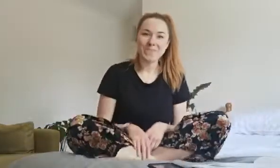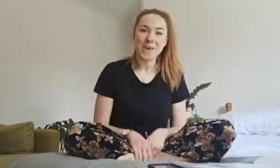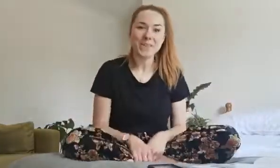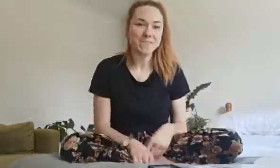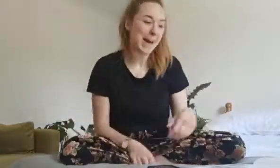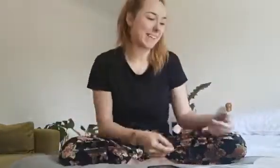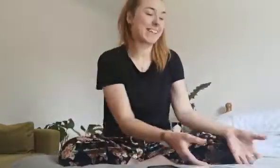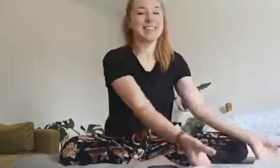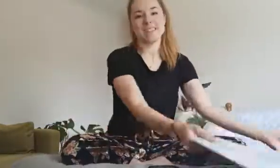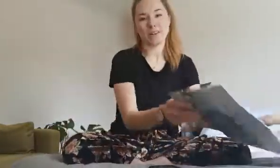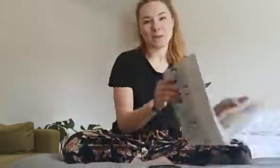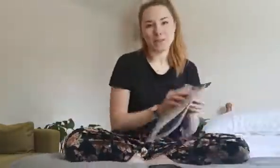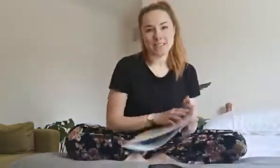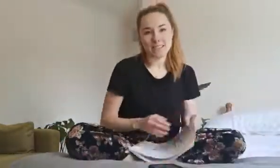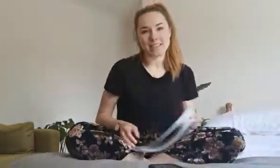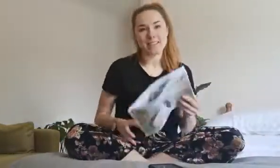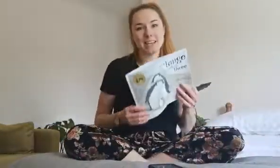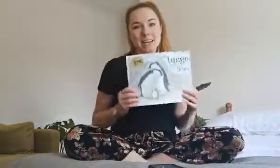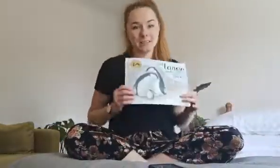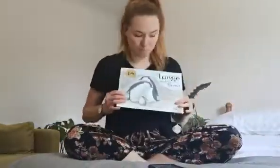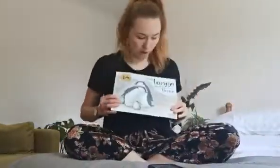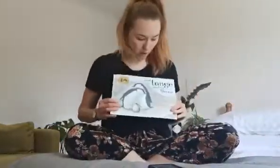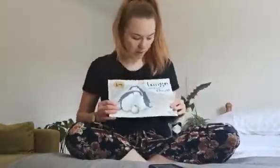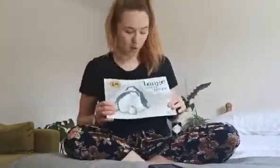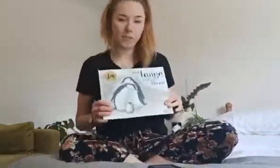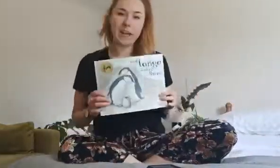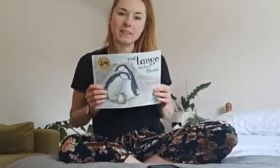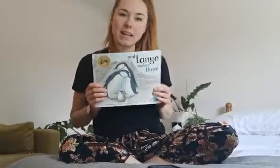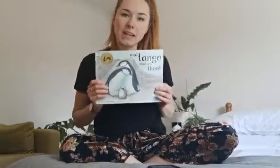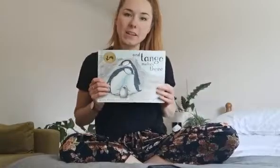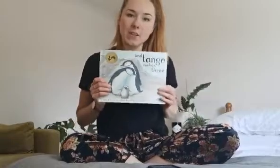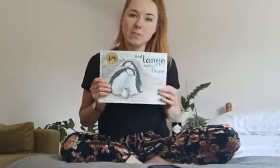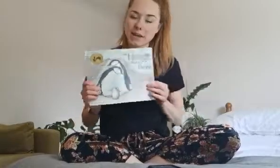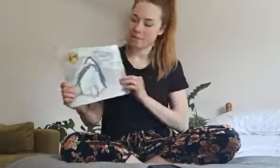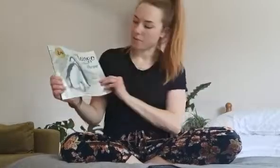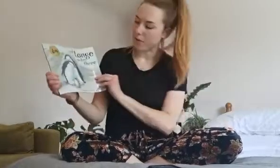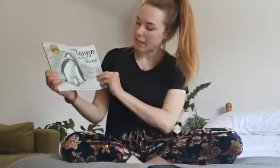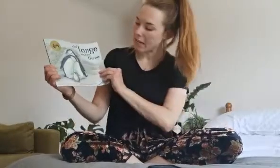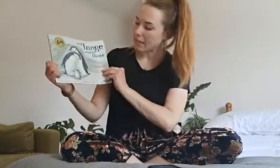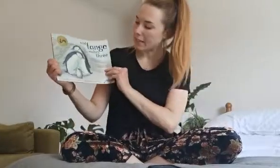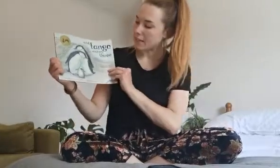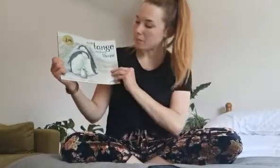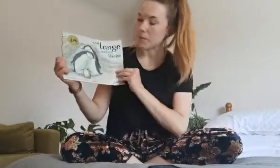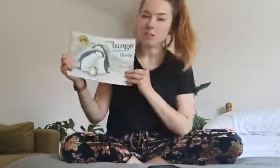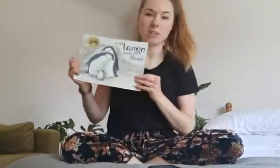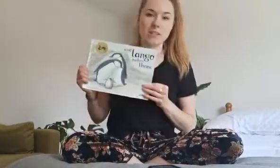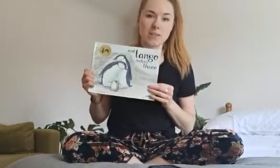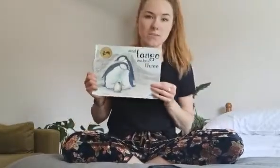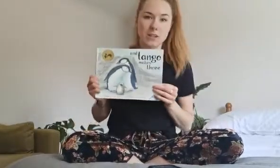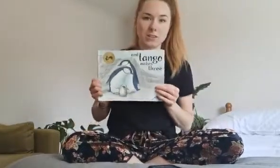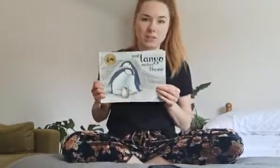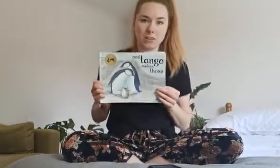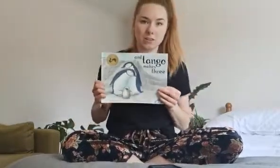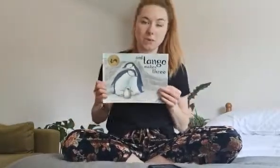everyone, welcome back. So we are reading the second part of And Tango Makes Three, and this is by Justin Richardson. And we